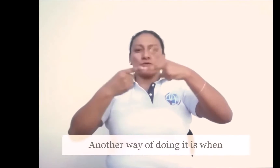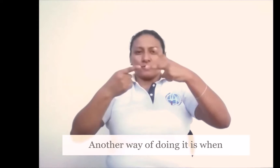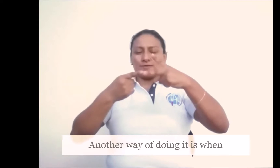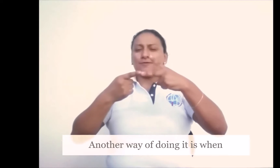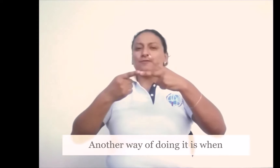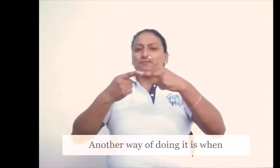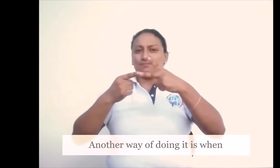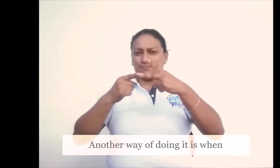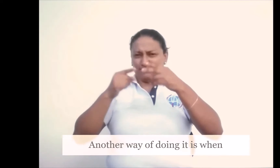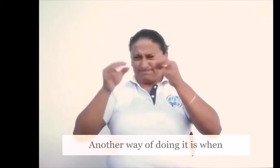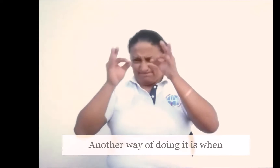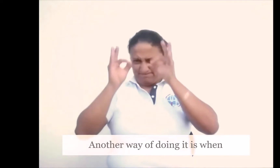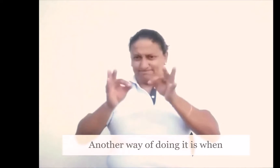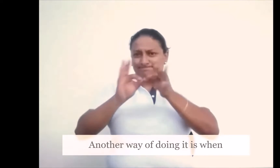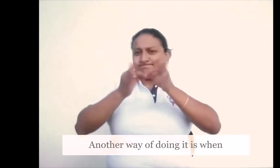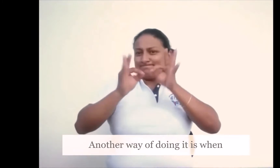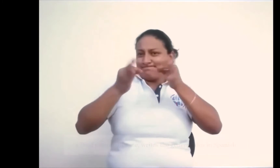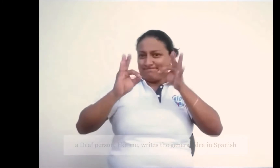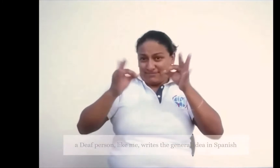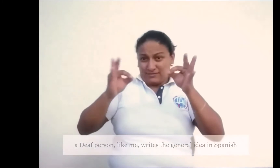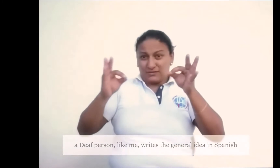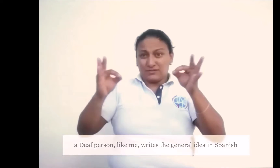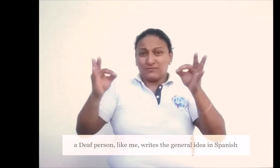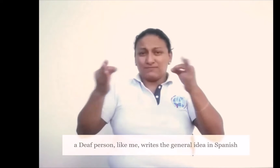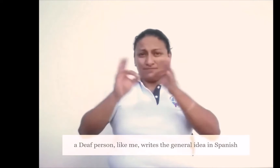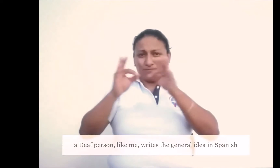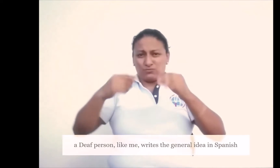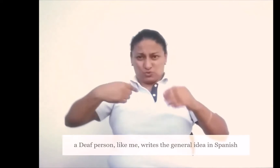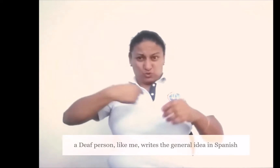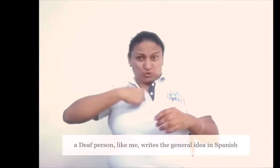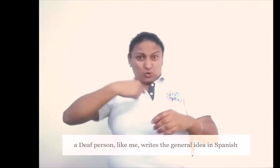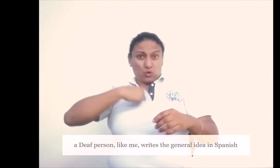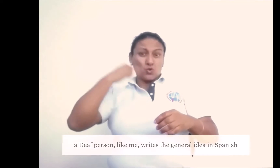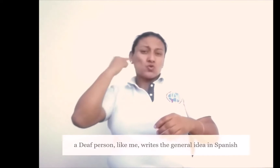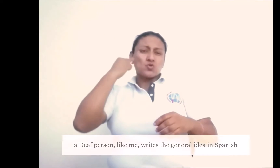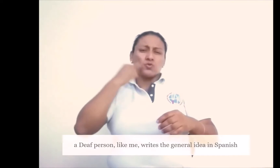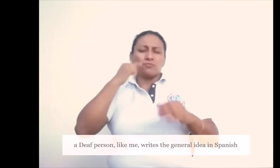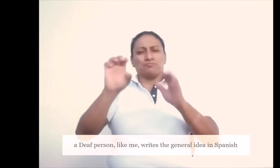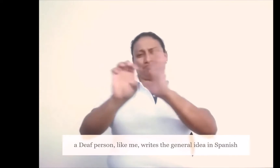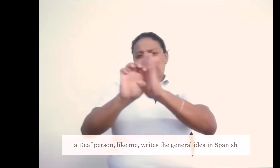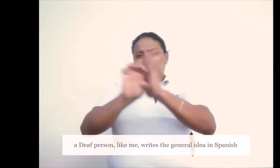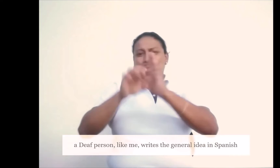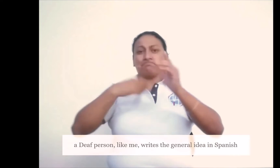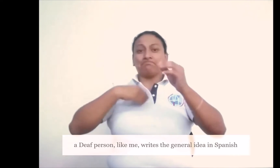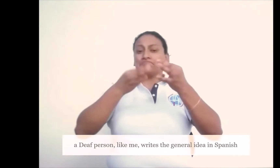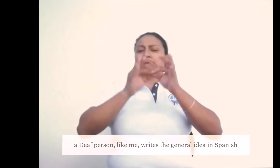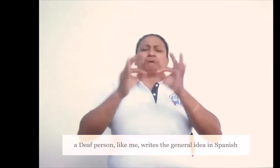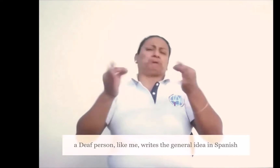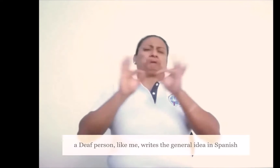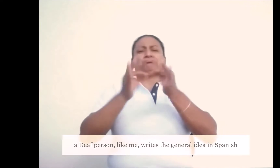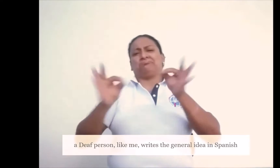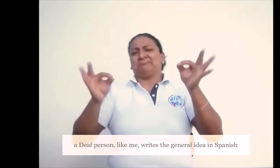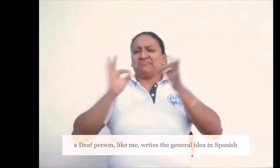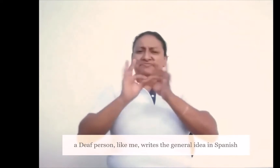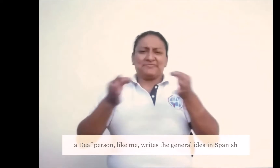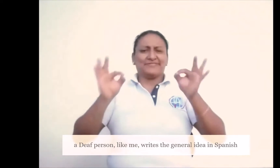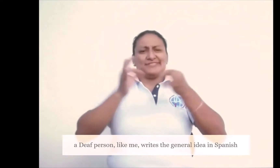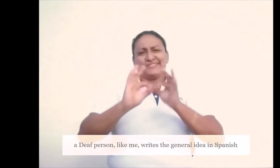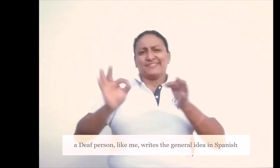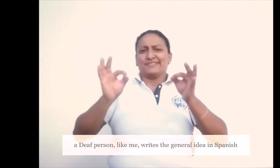Another way of doing it is when a deaf person, like me, writes the general idea in